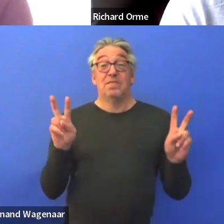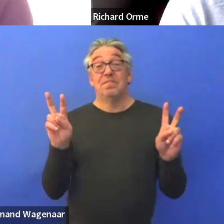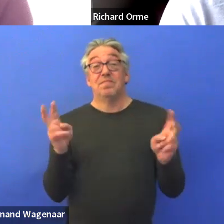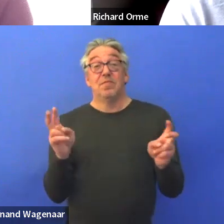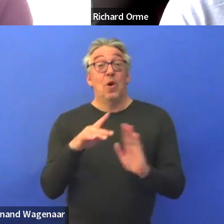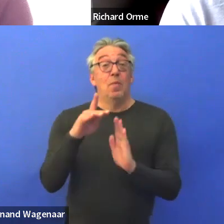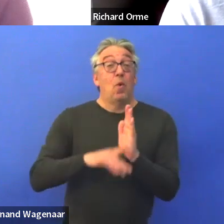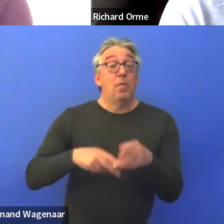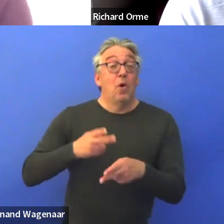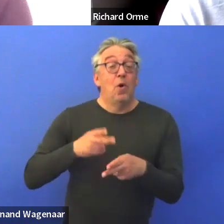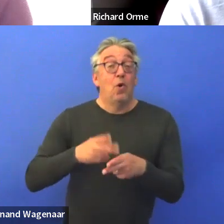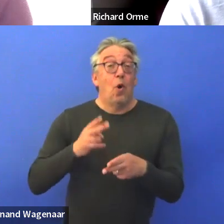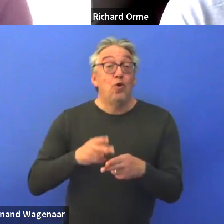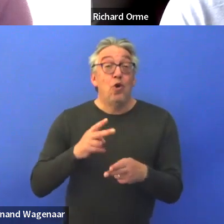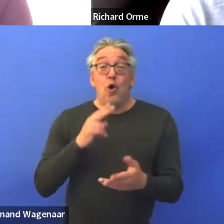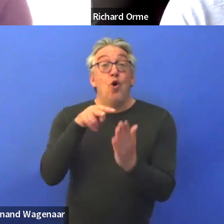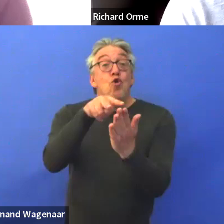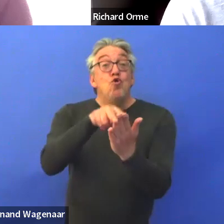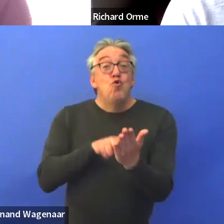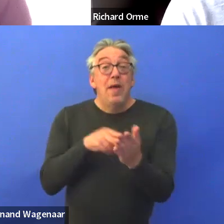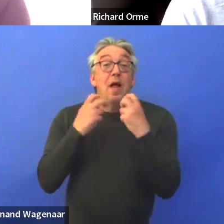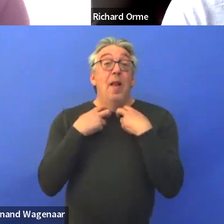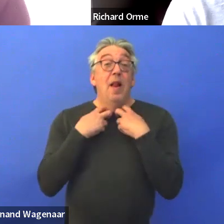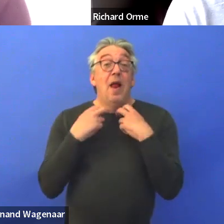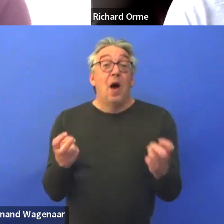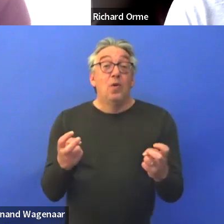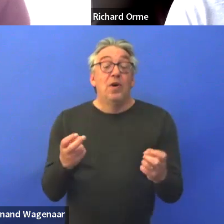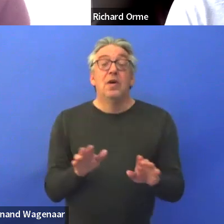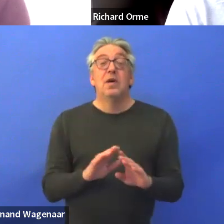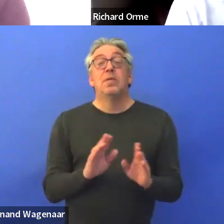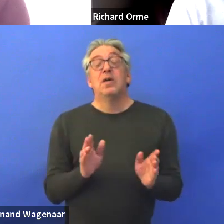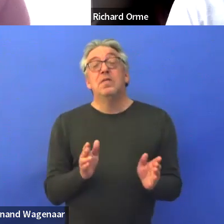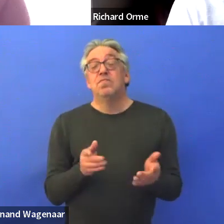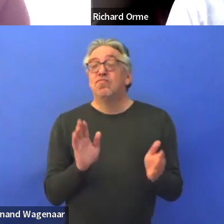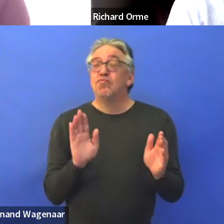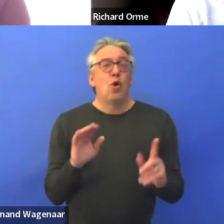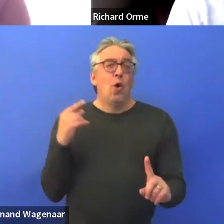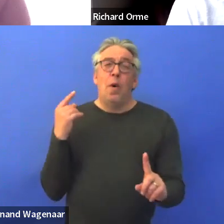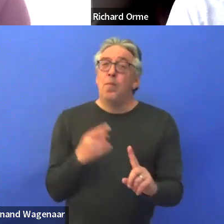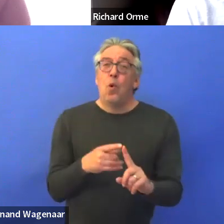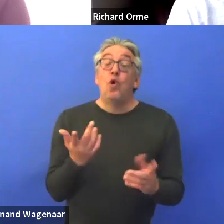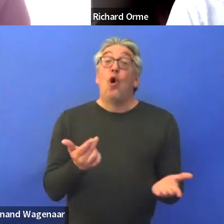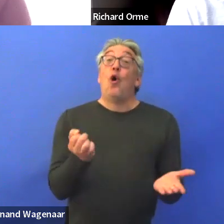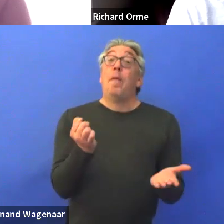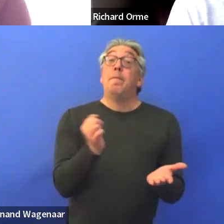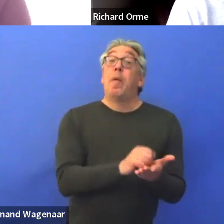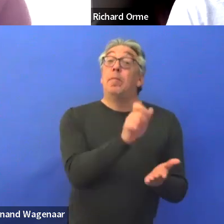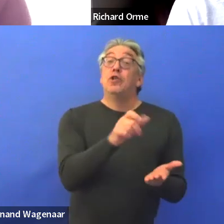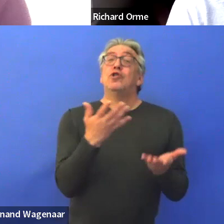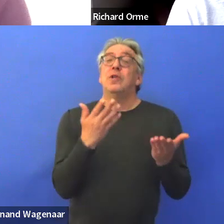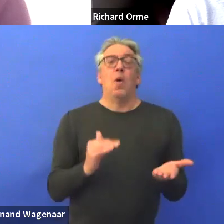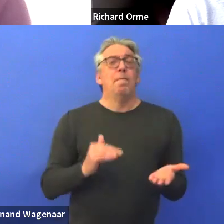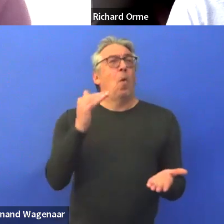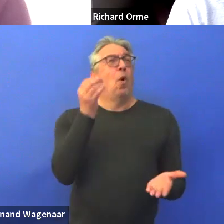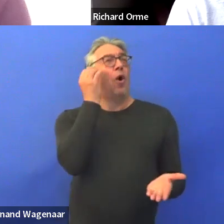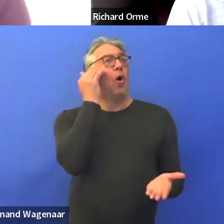And so because publishers are more aware of accessibility, at least they test some of these things out and they adjust